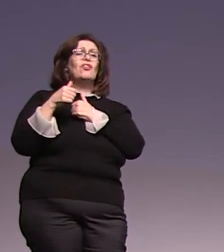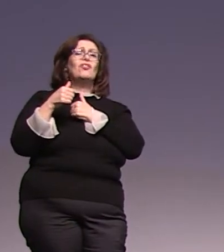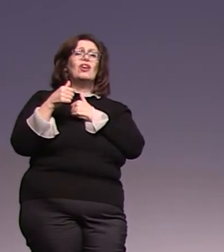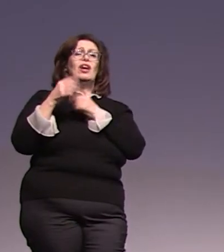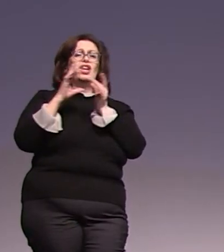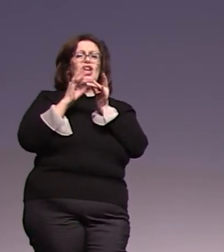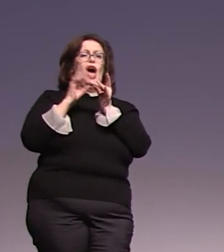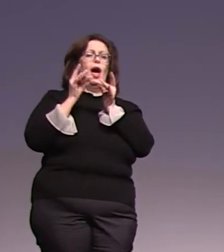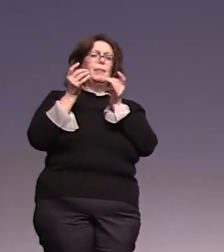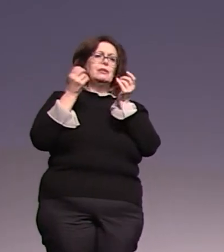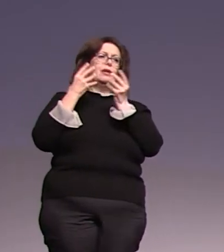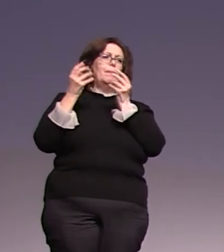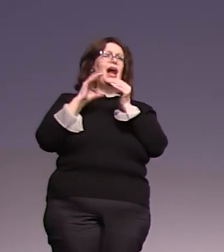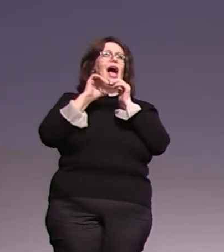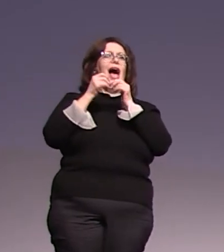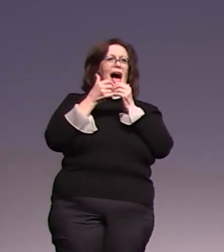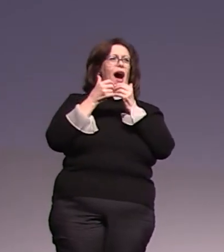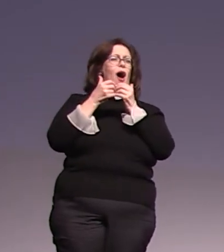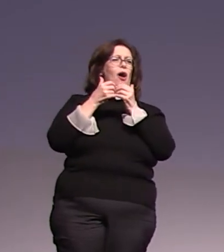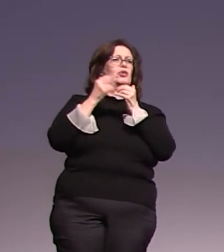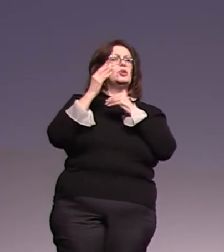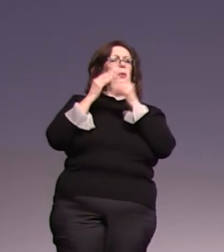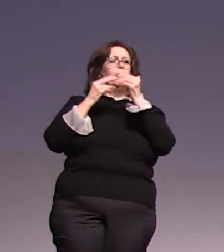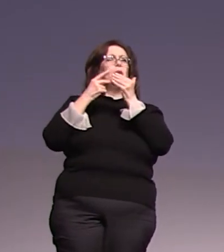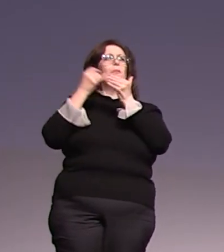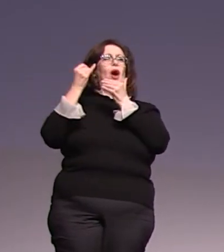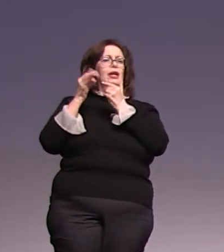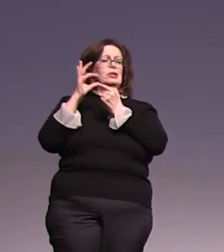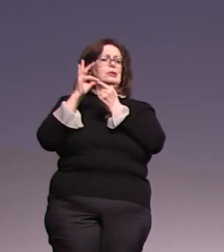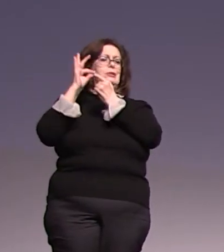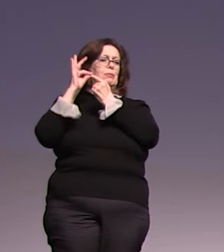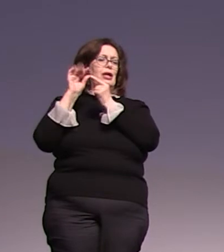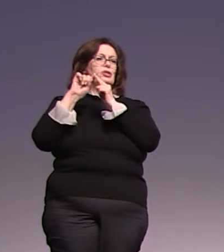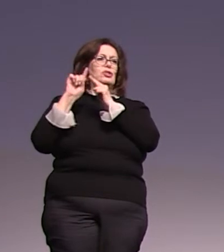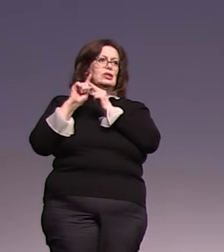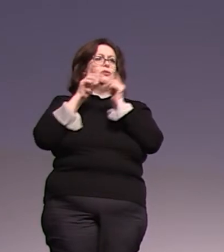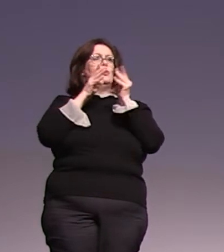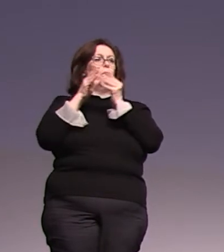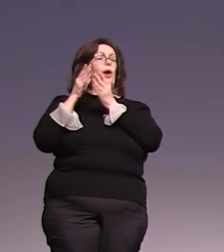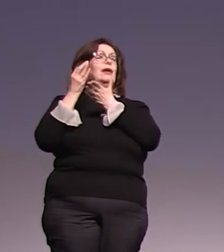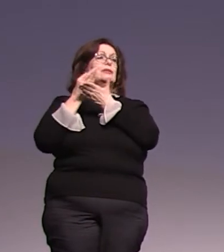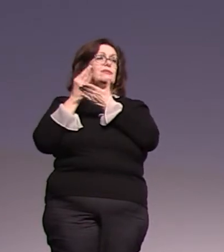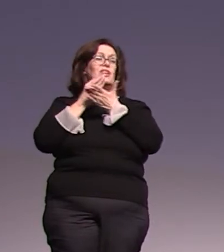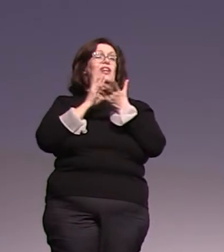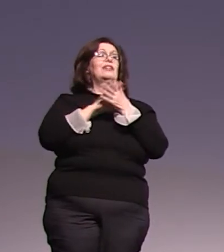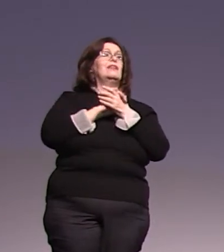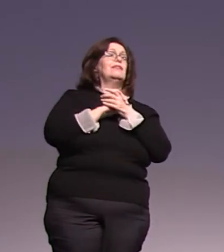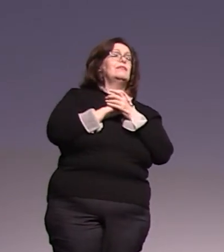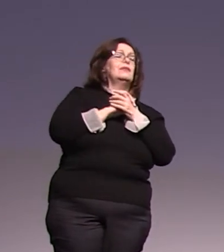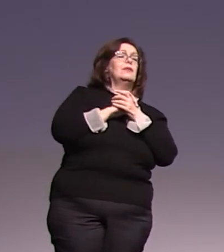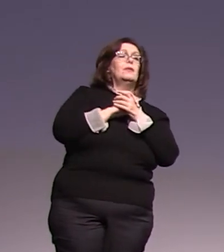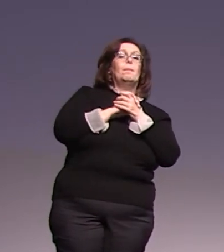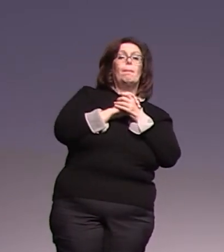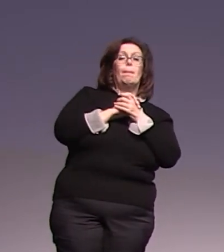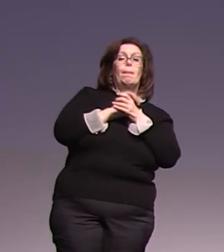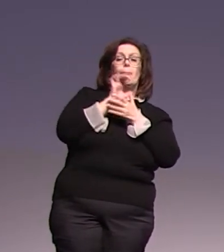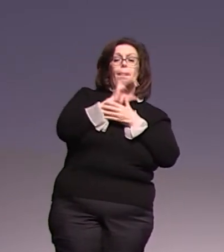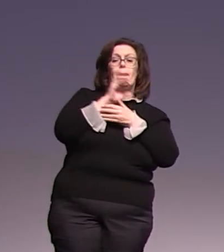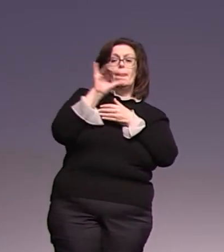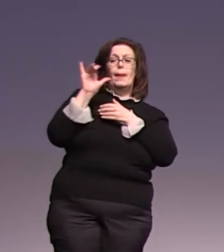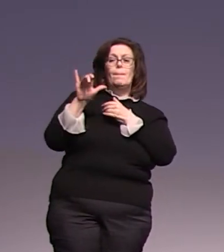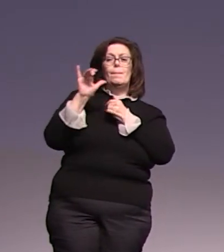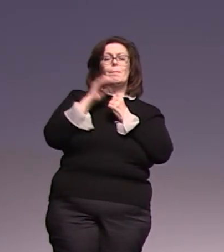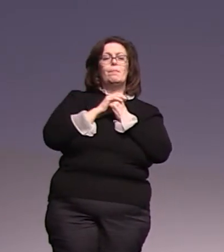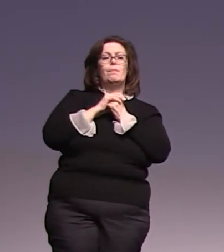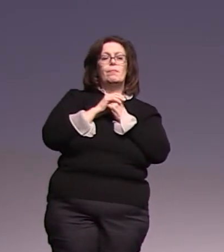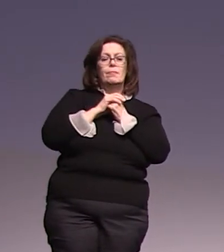those capital projects, whether those are new projects, especially for those fast-growing districts or districts that have very old buildings, as well as deferred maintenance,